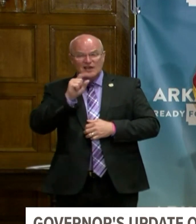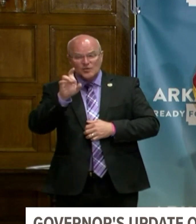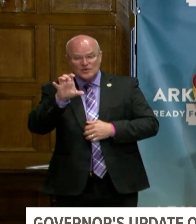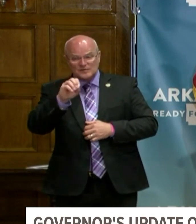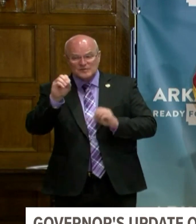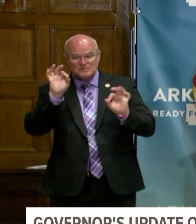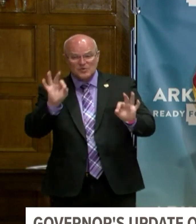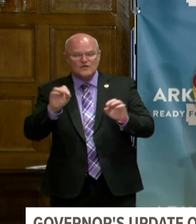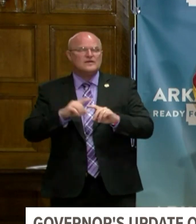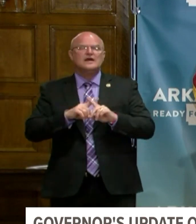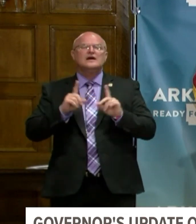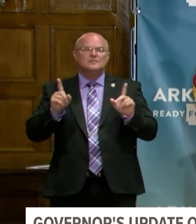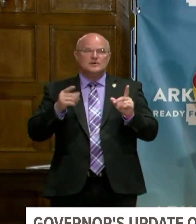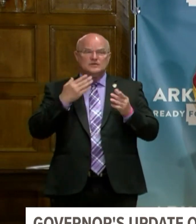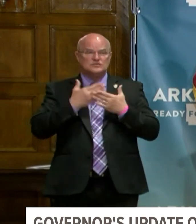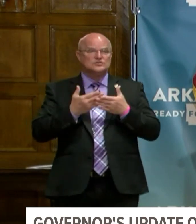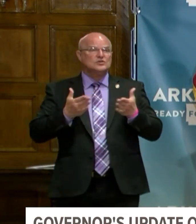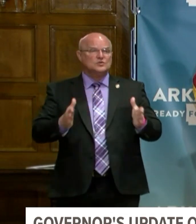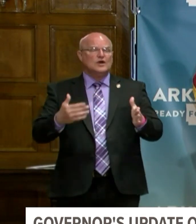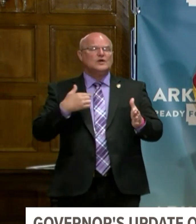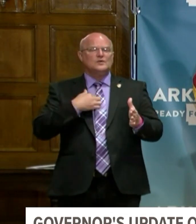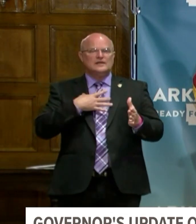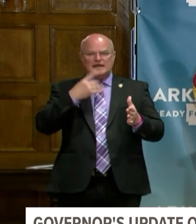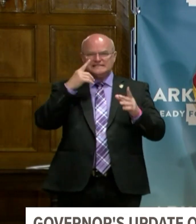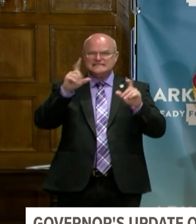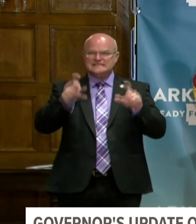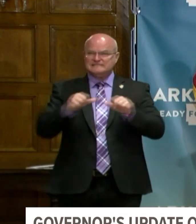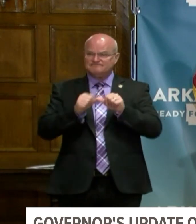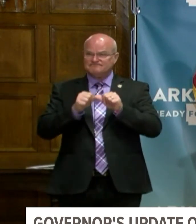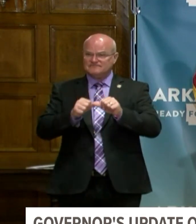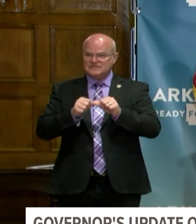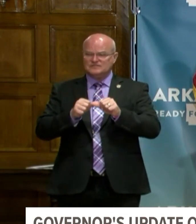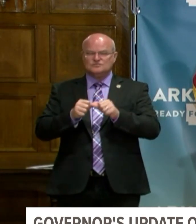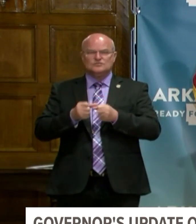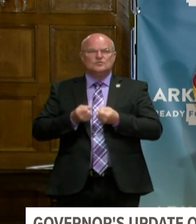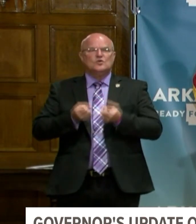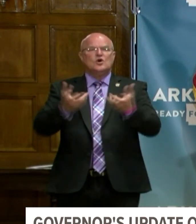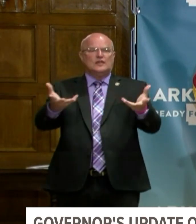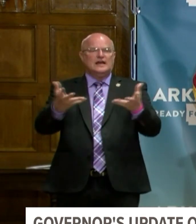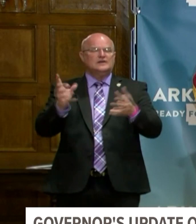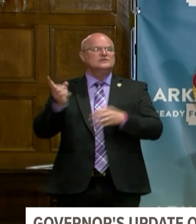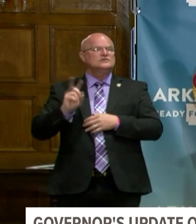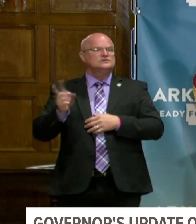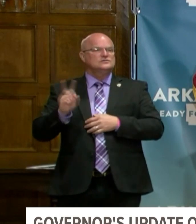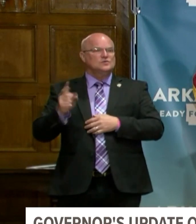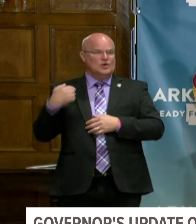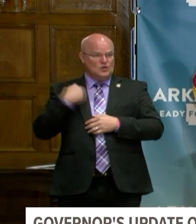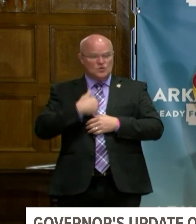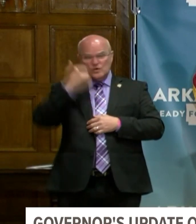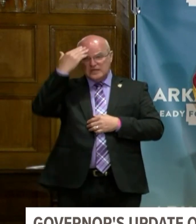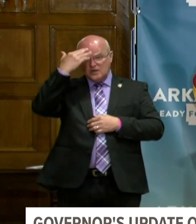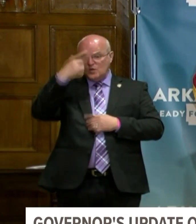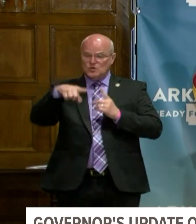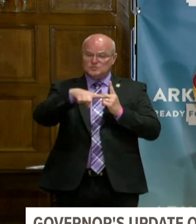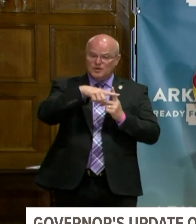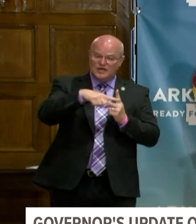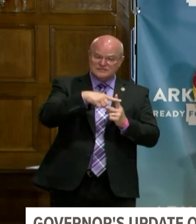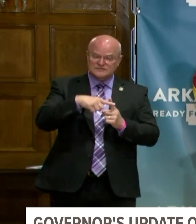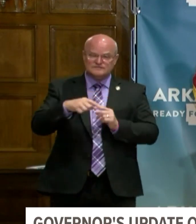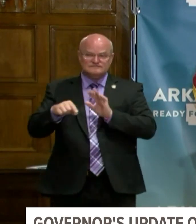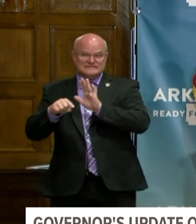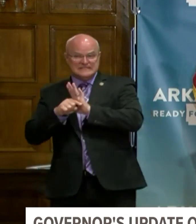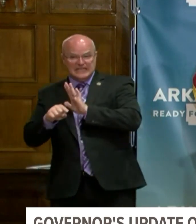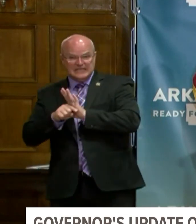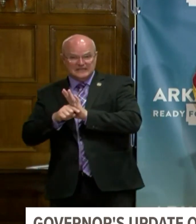100% perfect, but it's a good way. And we'd like to see testing continue to roll out to where we know who's positive, who's